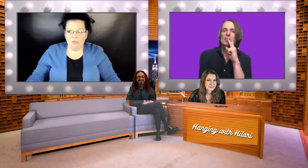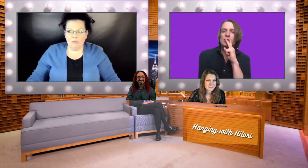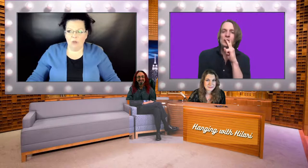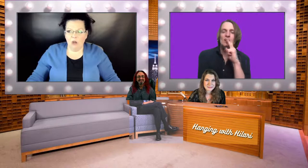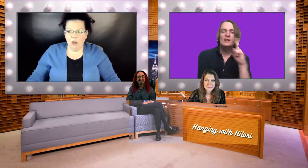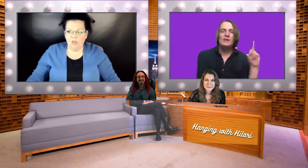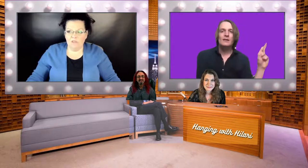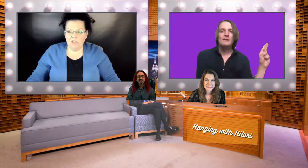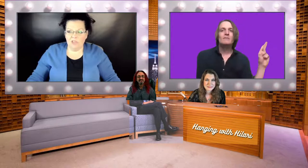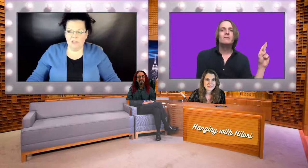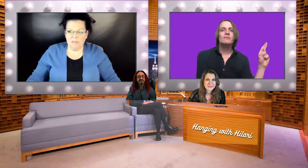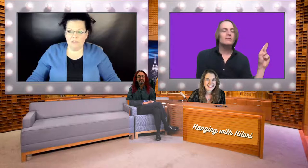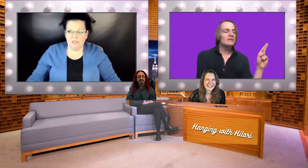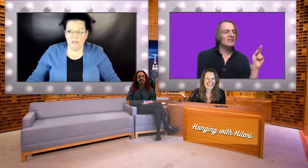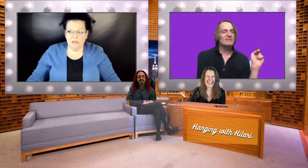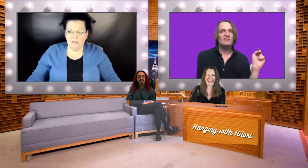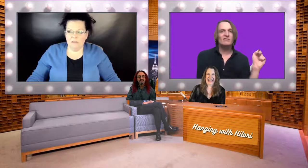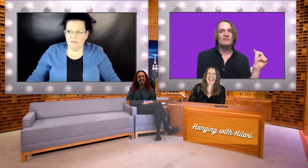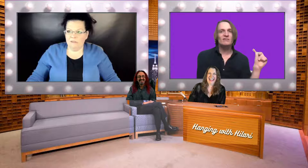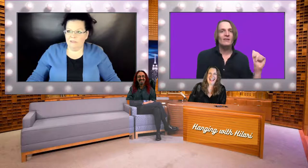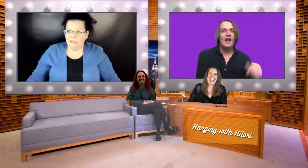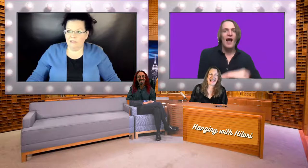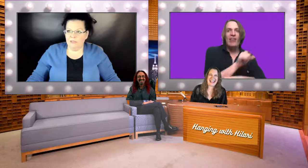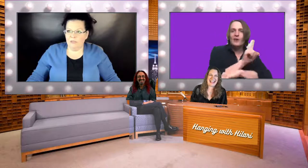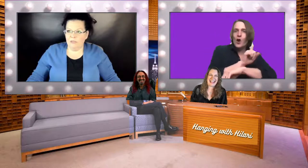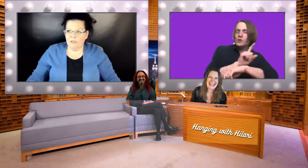time. She would walk off, light up a cigarette,